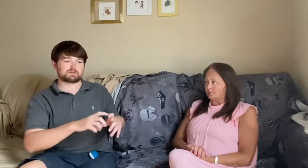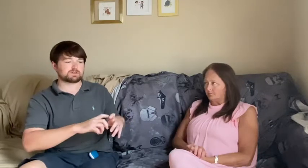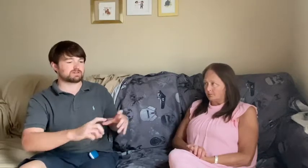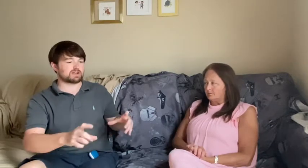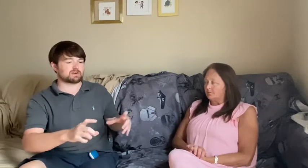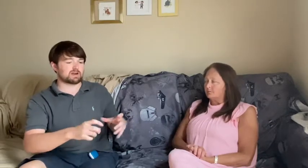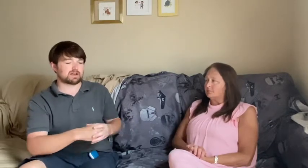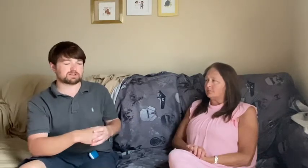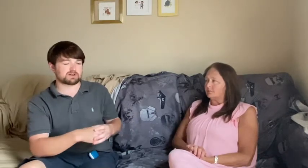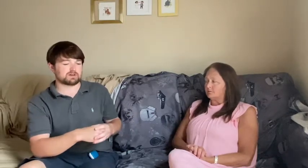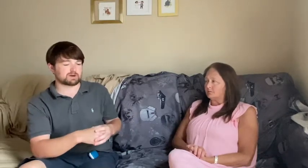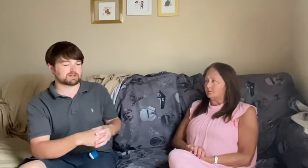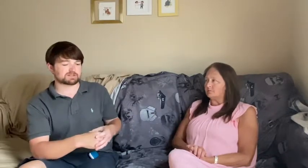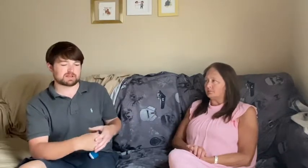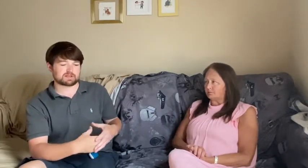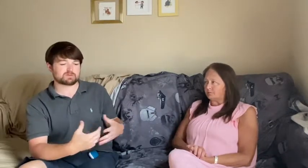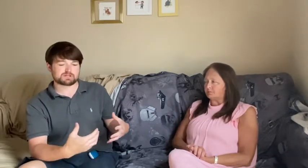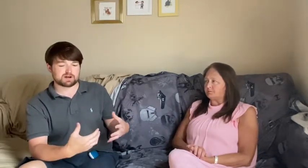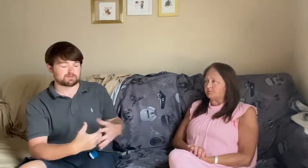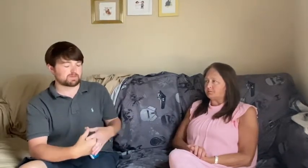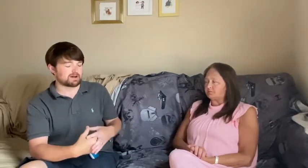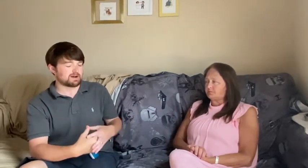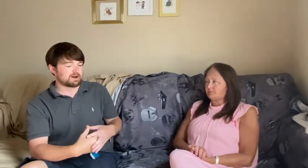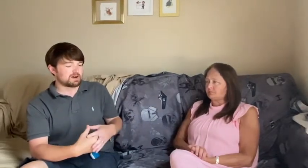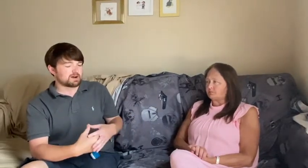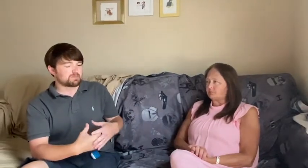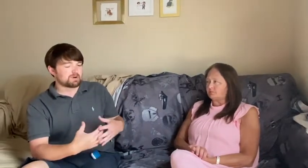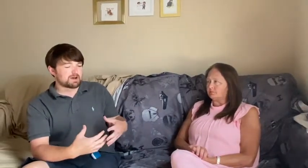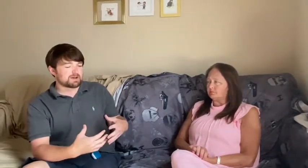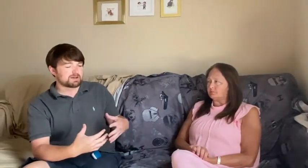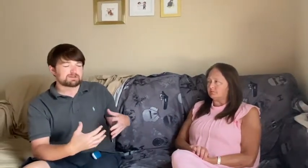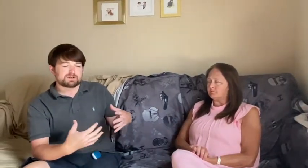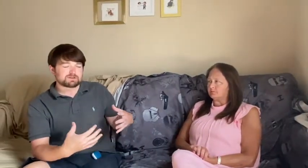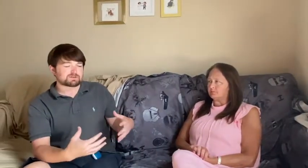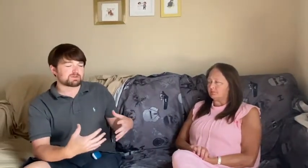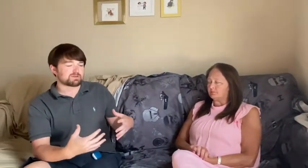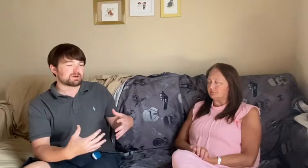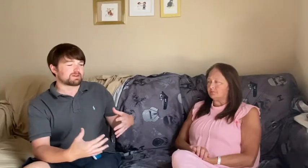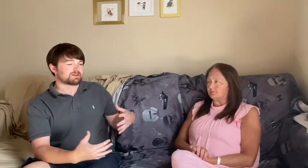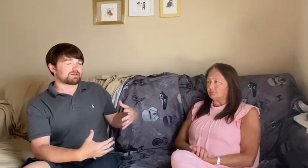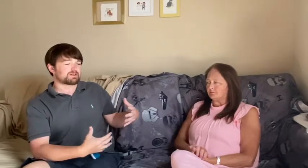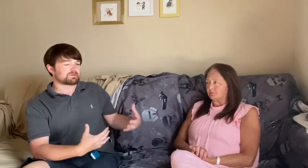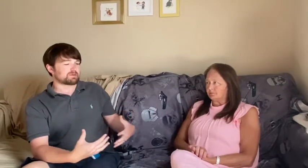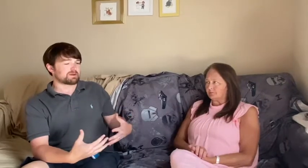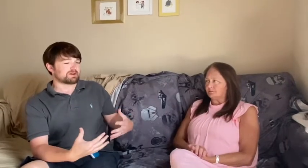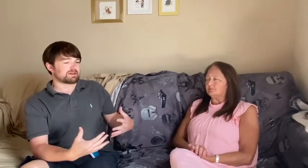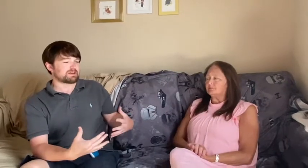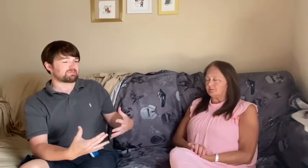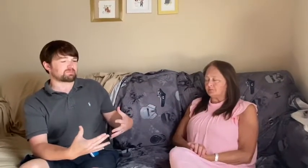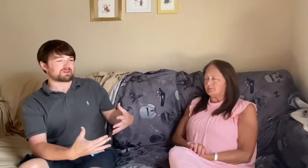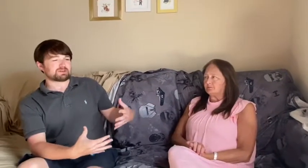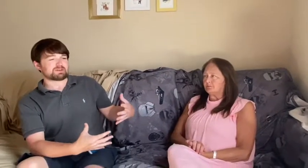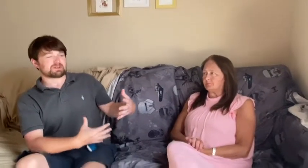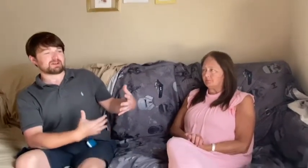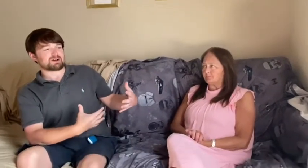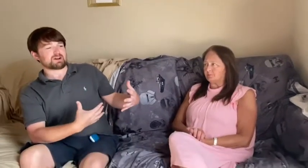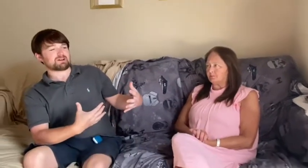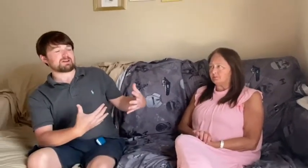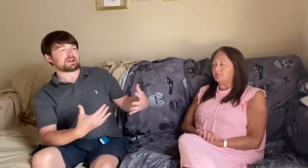a standard ASL American Sign Language alphabet. But isn't it true that in the deaf community, names